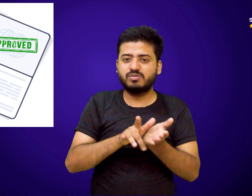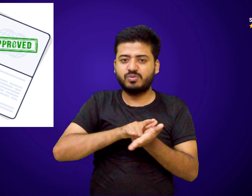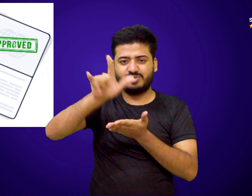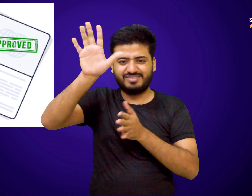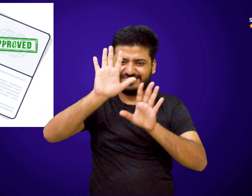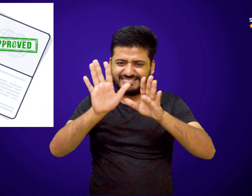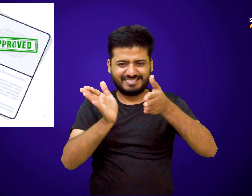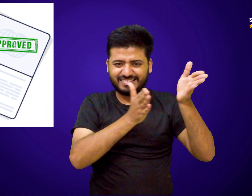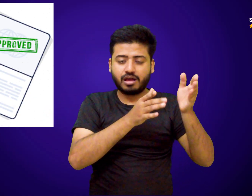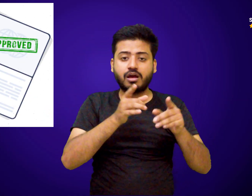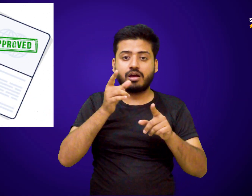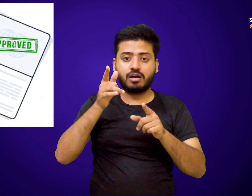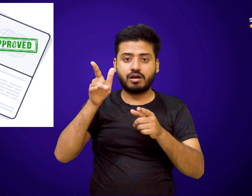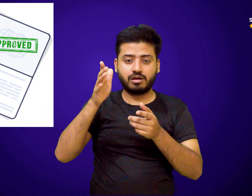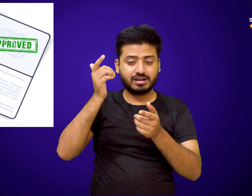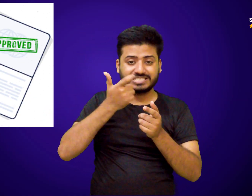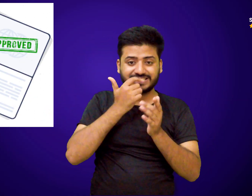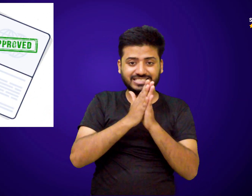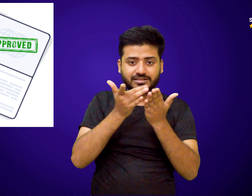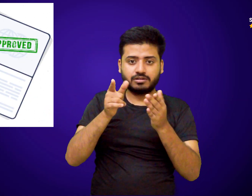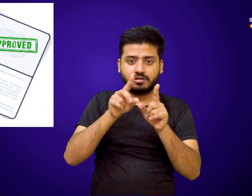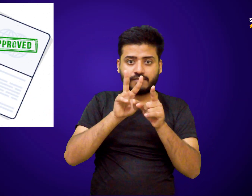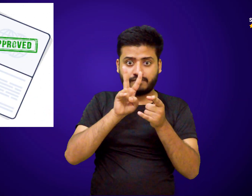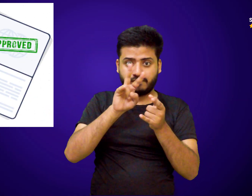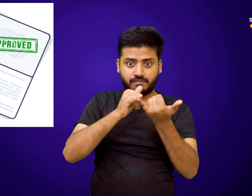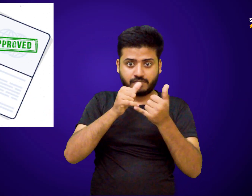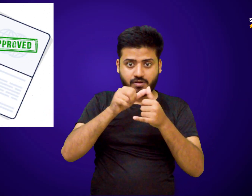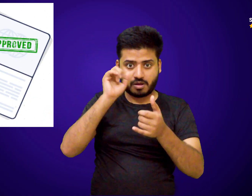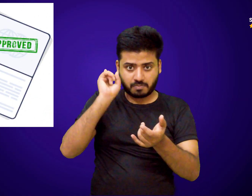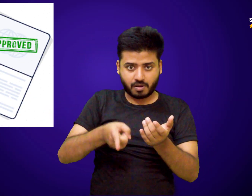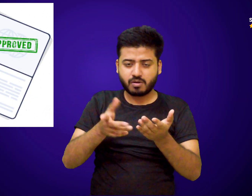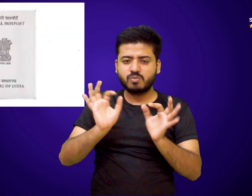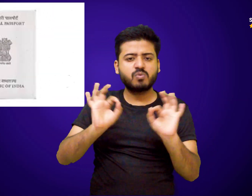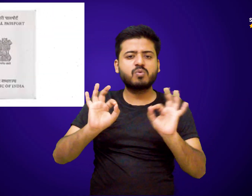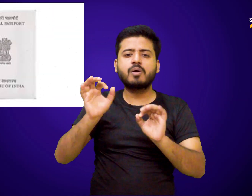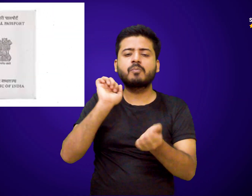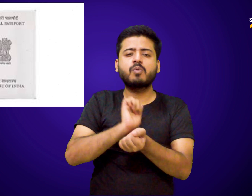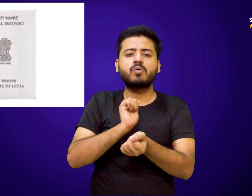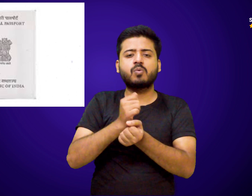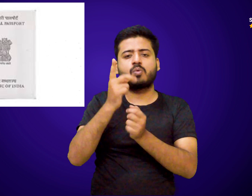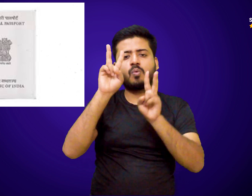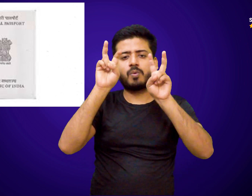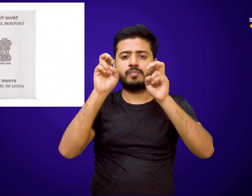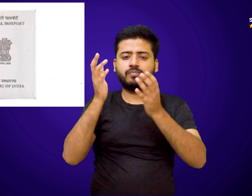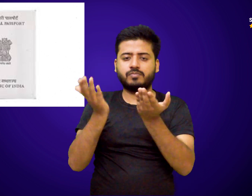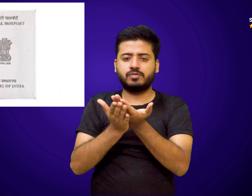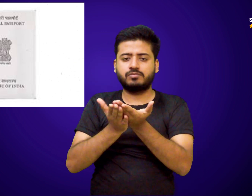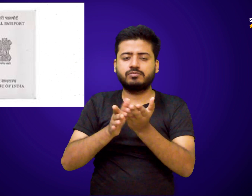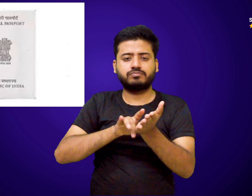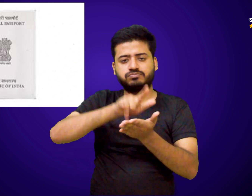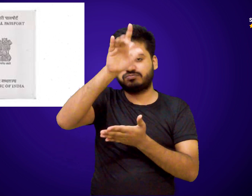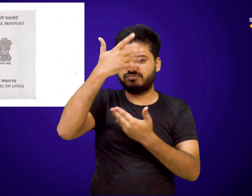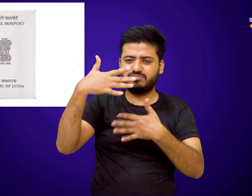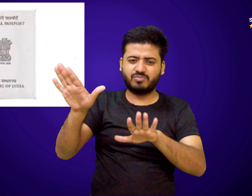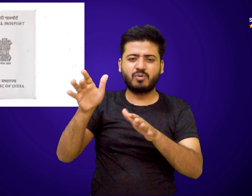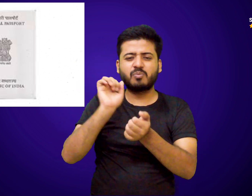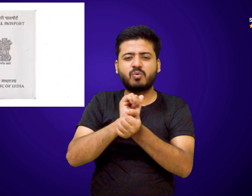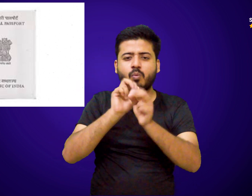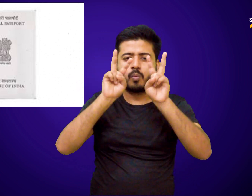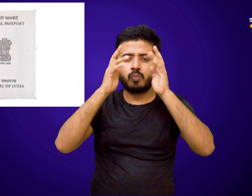for a passport, a passbook is a recognized document for proving your current address. To be accepted, it must meet